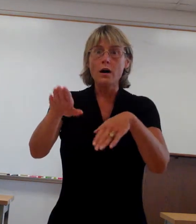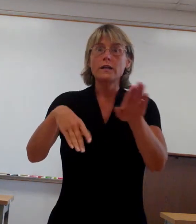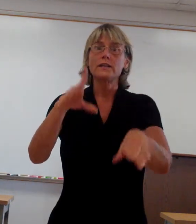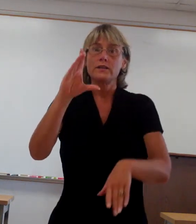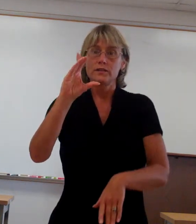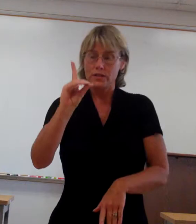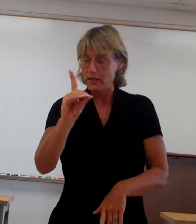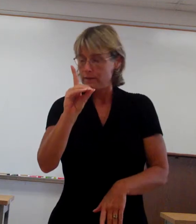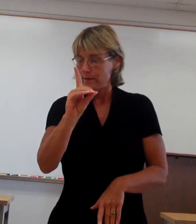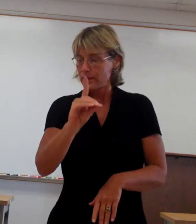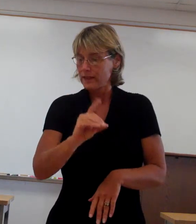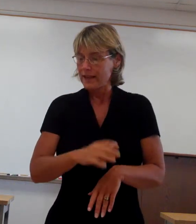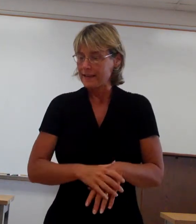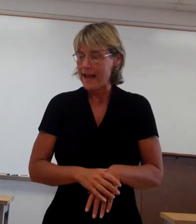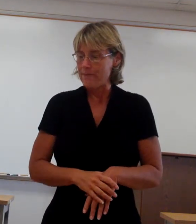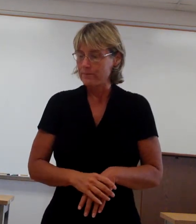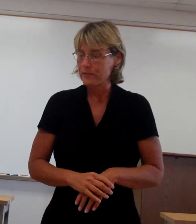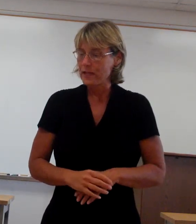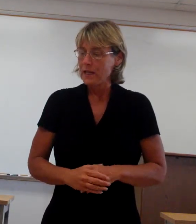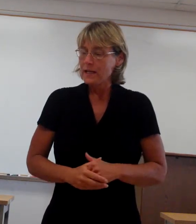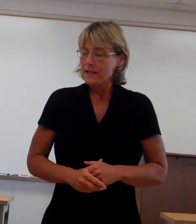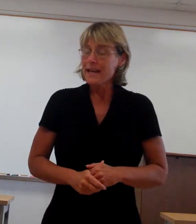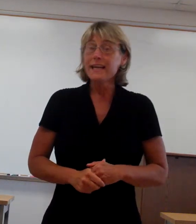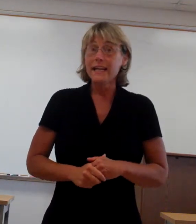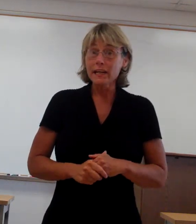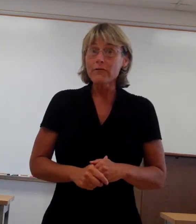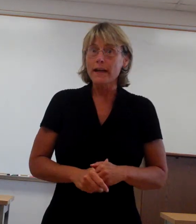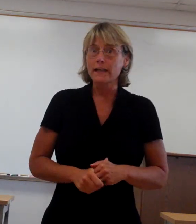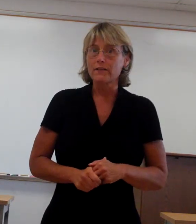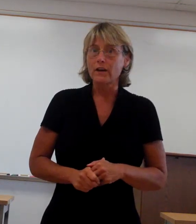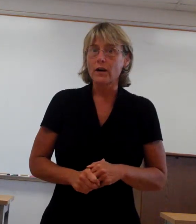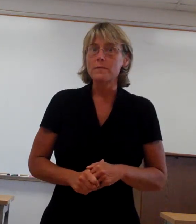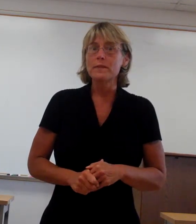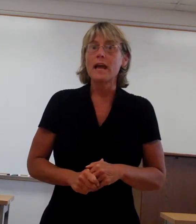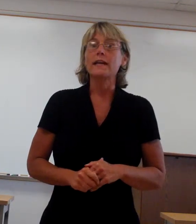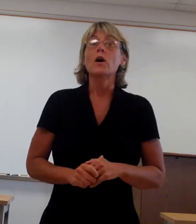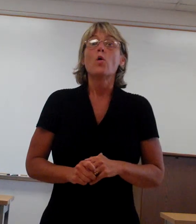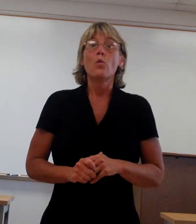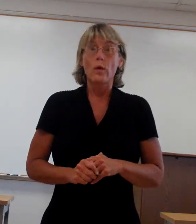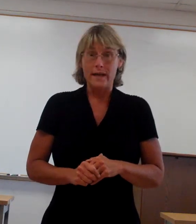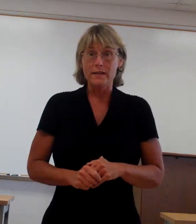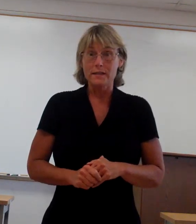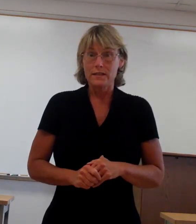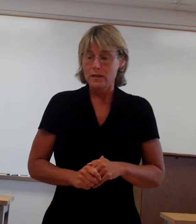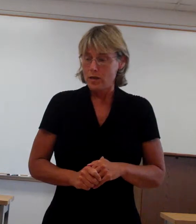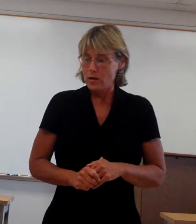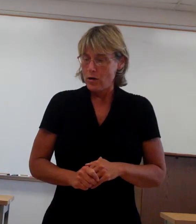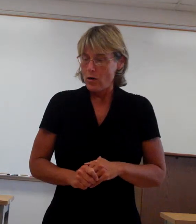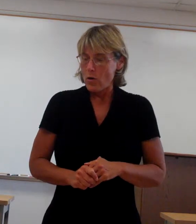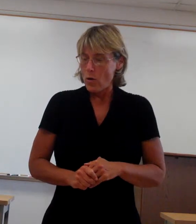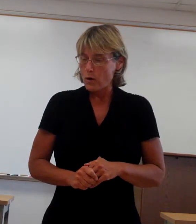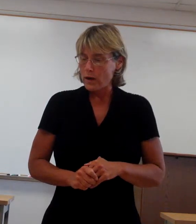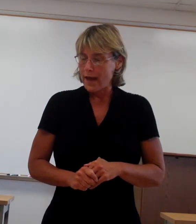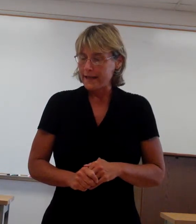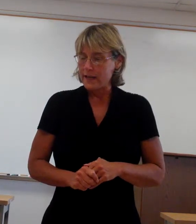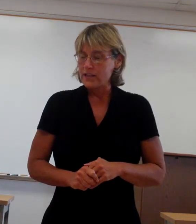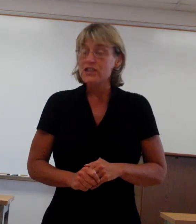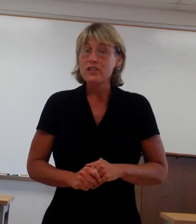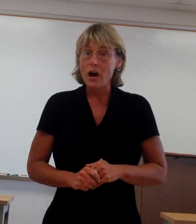walked, like that. Okay, irregular verbs like went or like